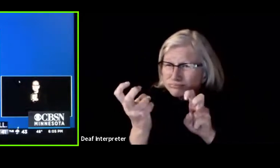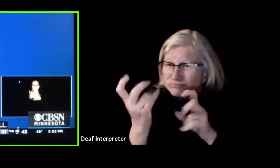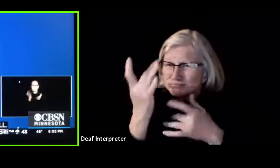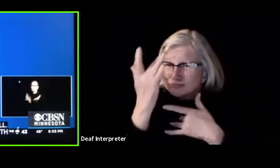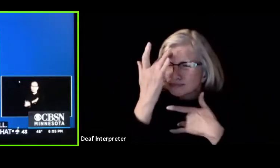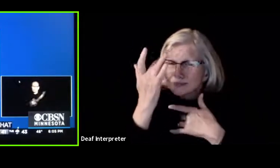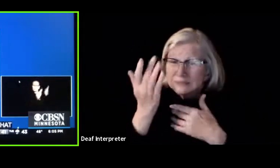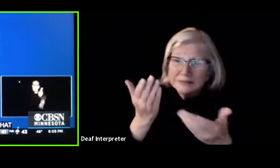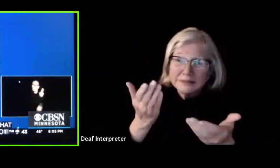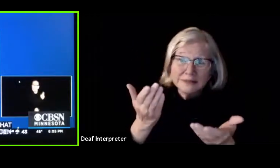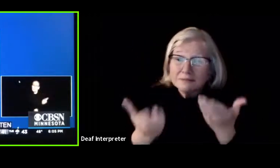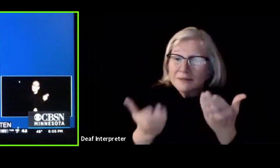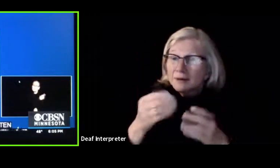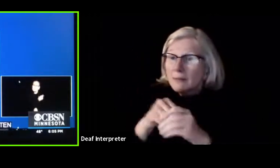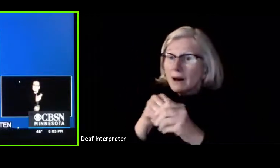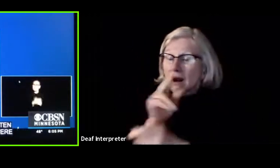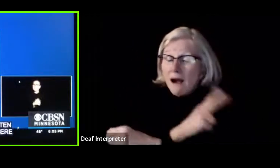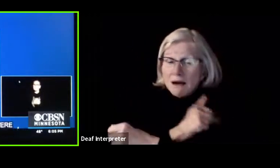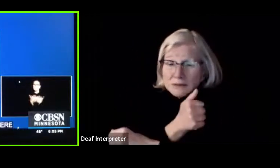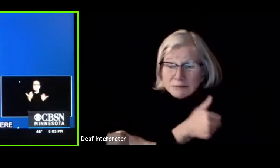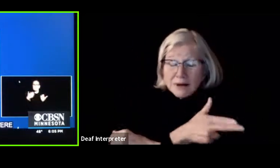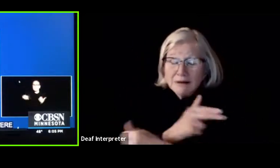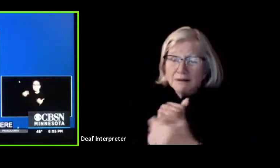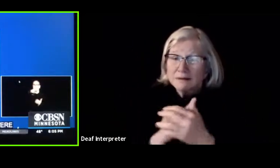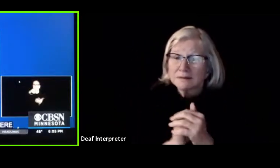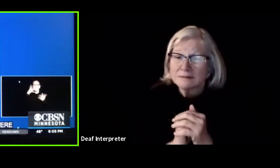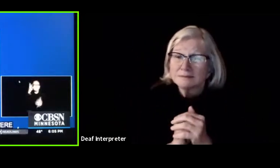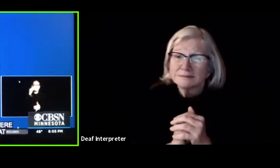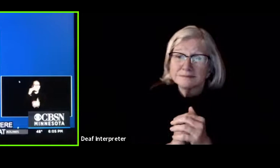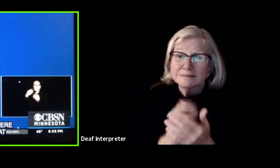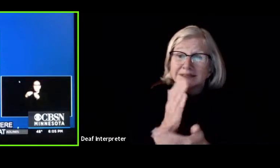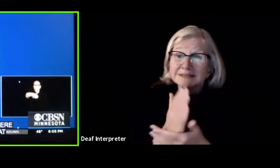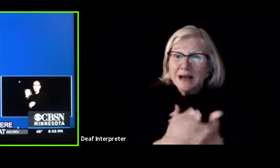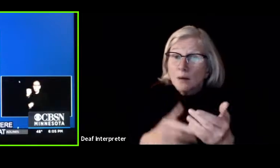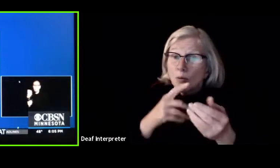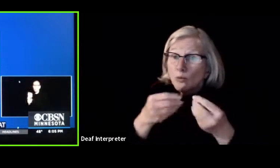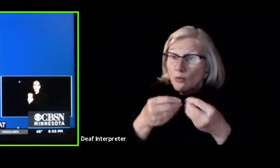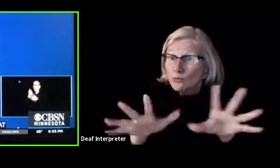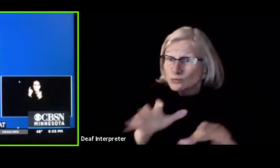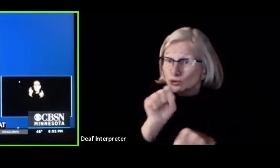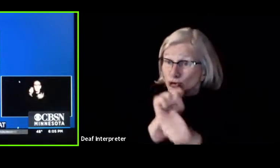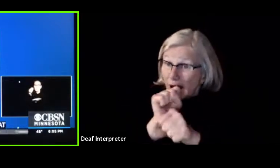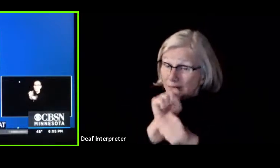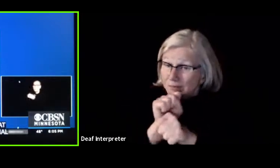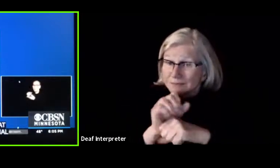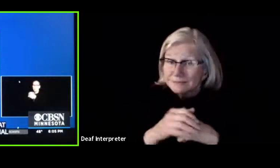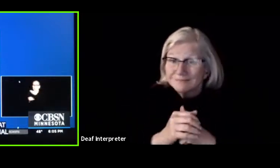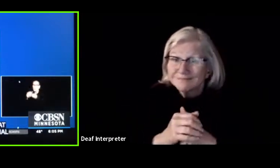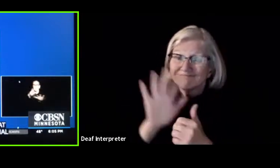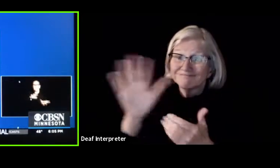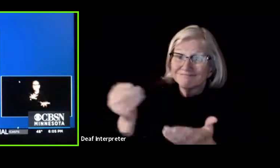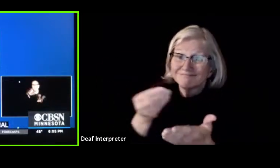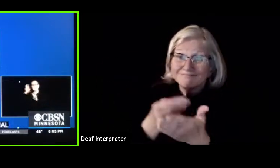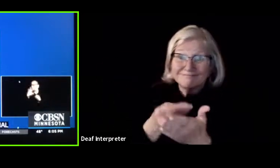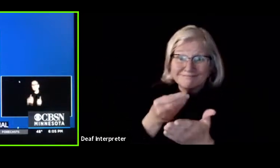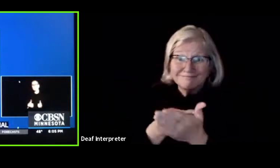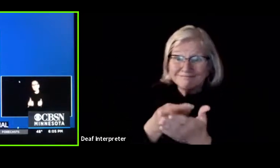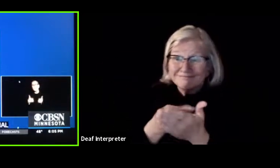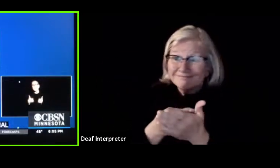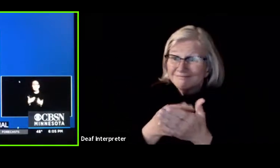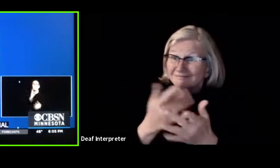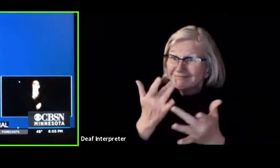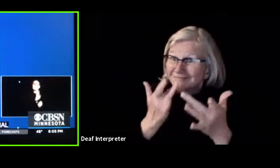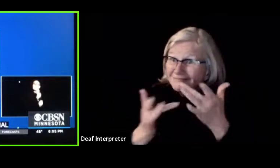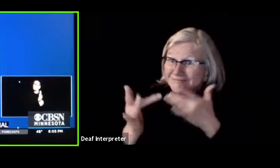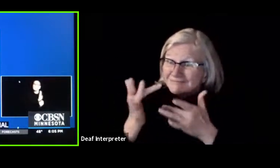those who lost jobs and your financial security is at risk. Those who've closed businesses that you built with your